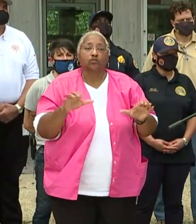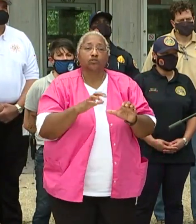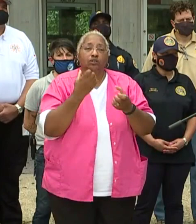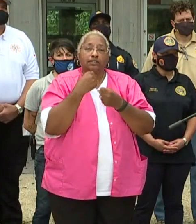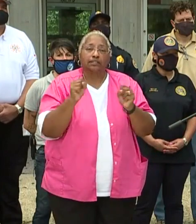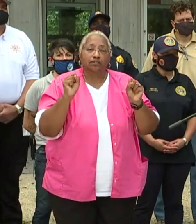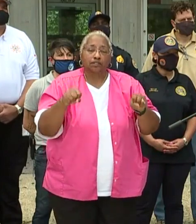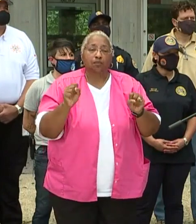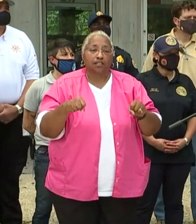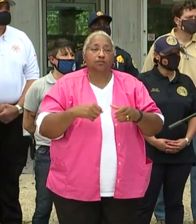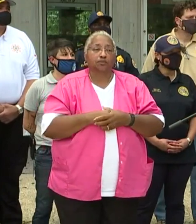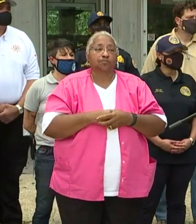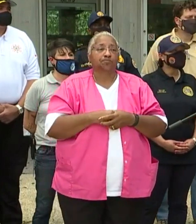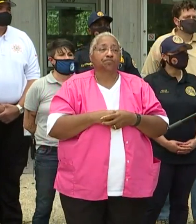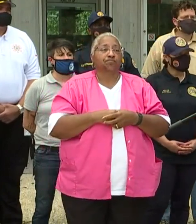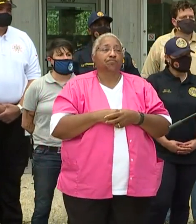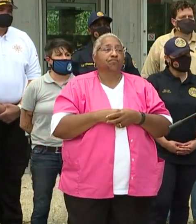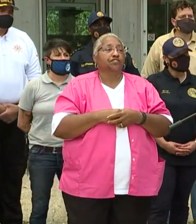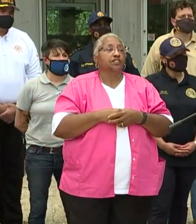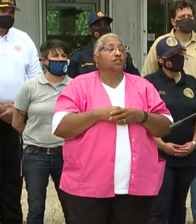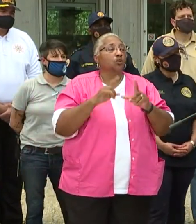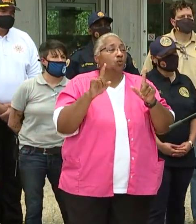possible. WDSU.